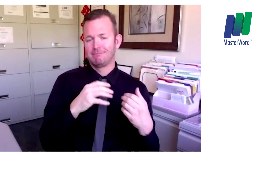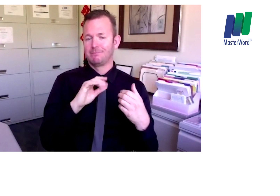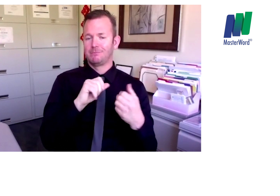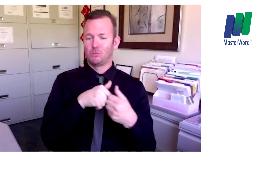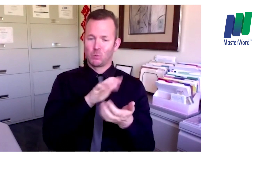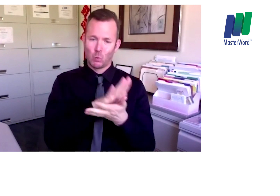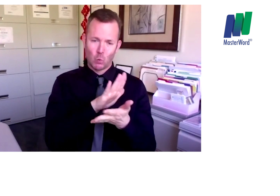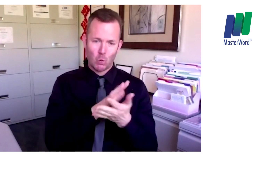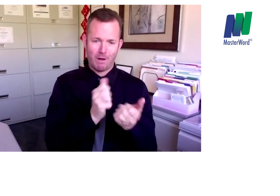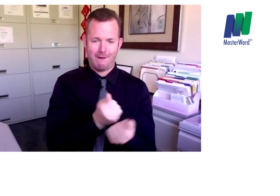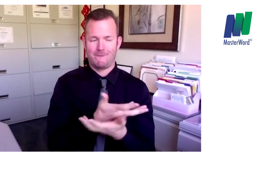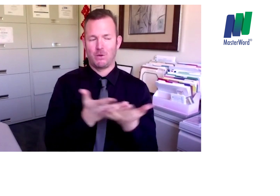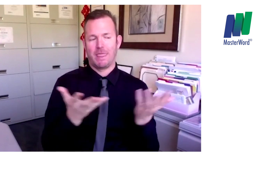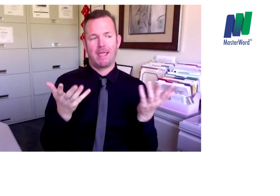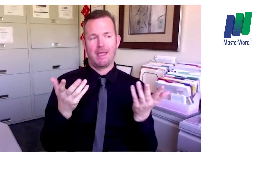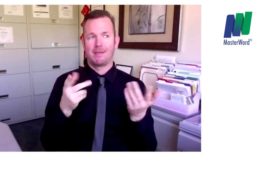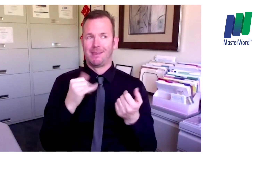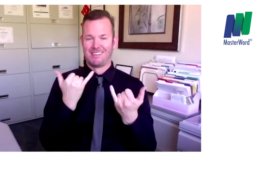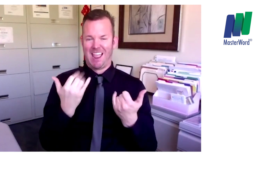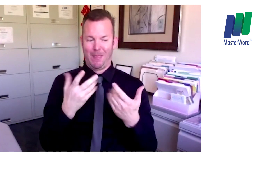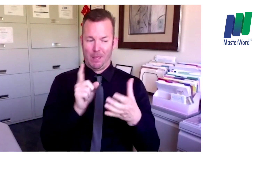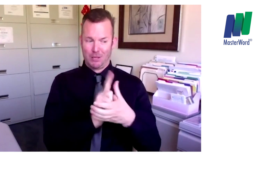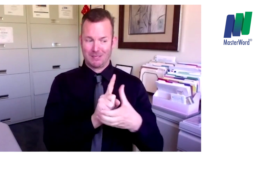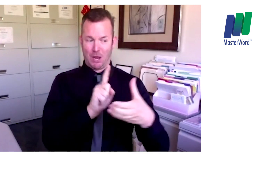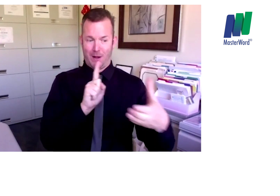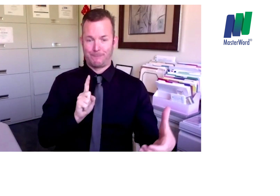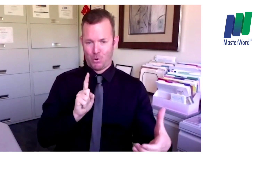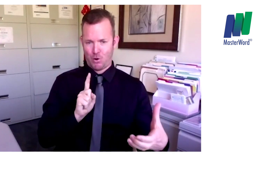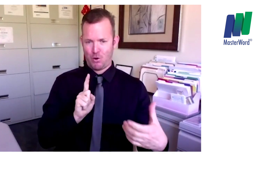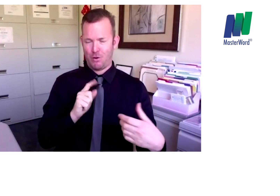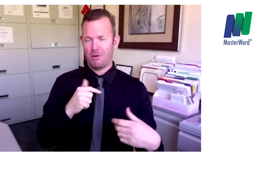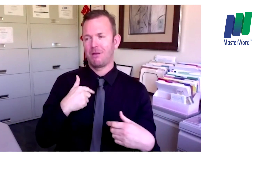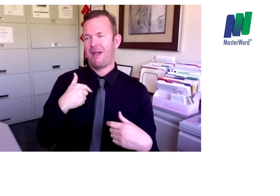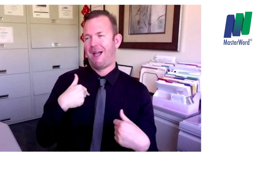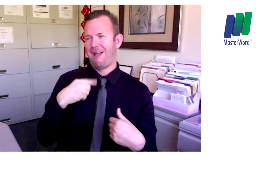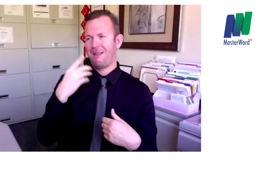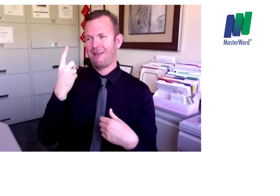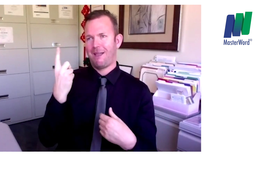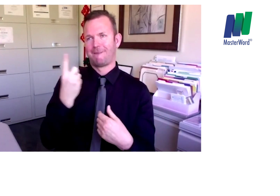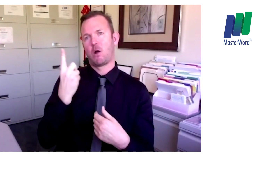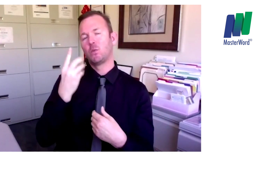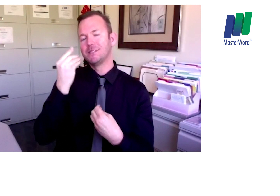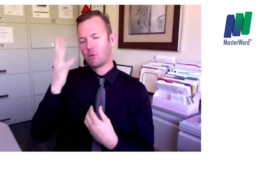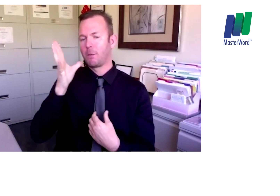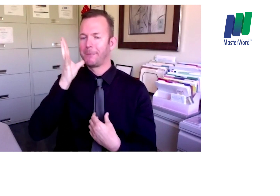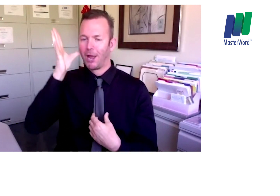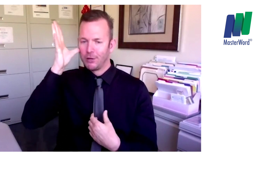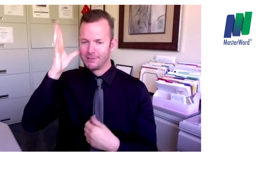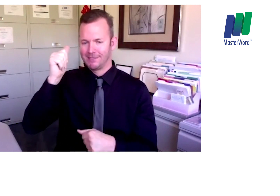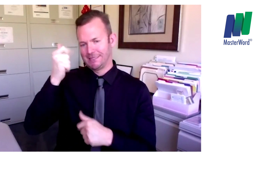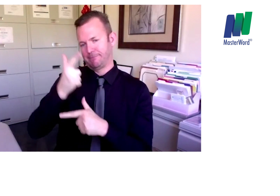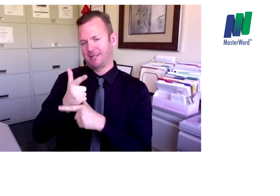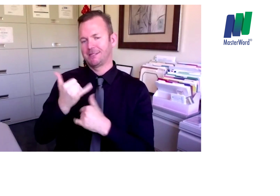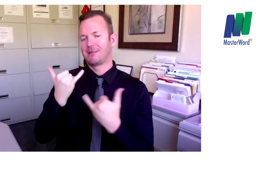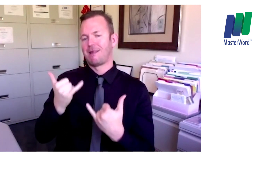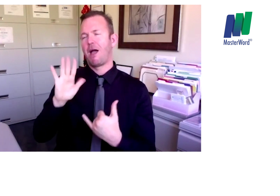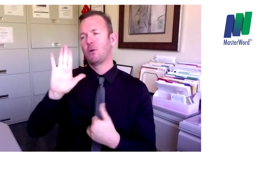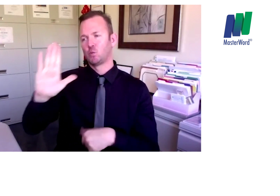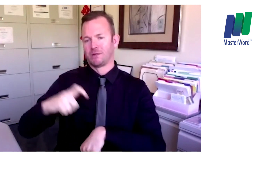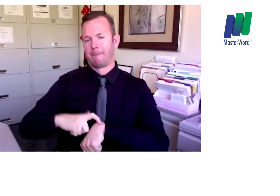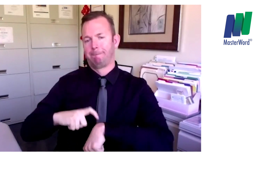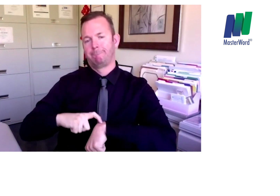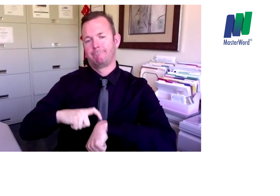So deaf children tend to pick up language with their classmates when they go to school. And so I've always told